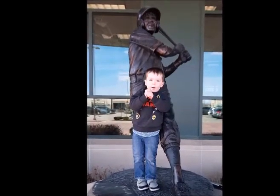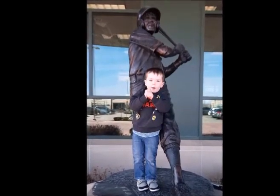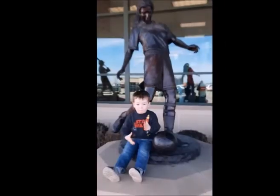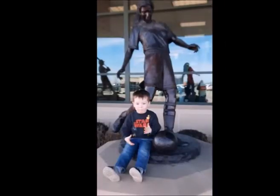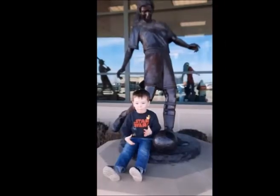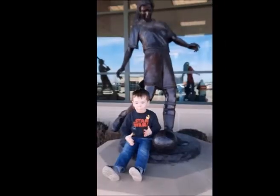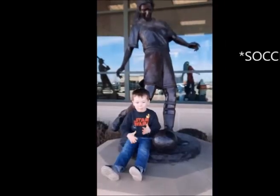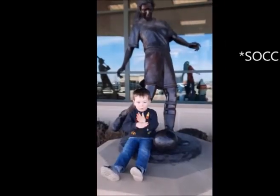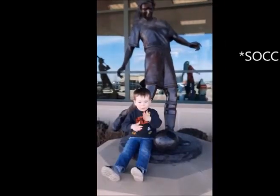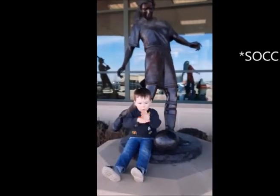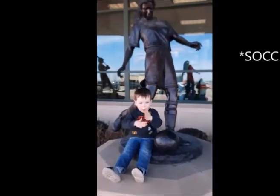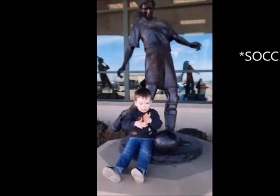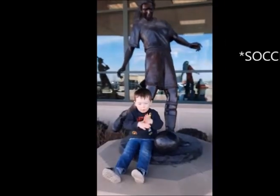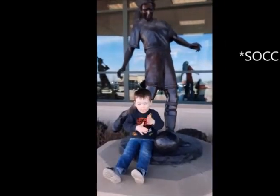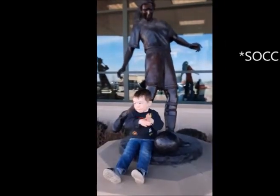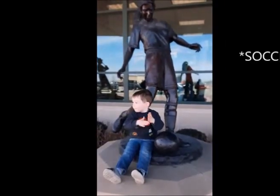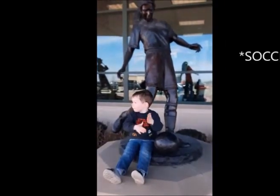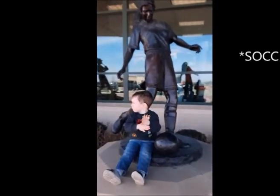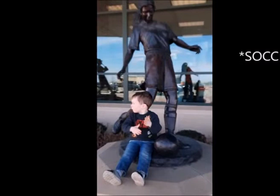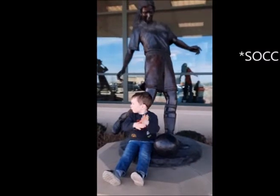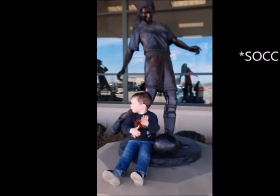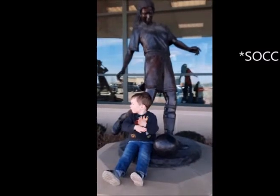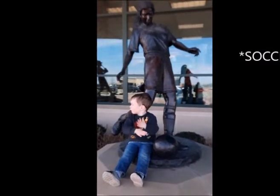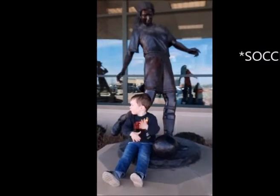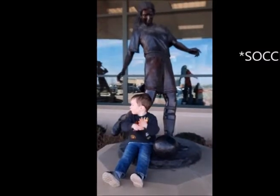For soccer. Soccer. Very good.